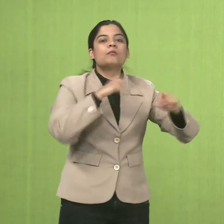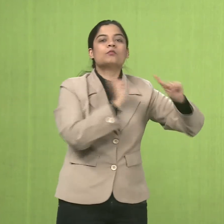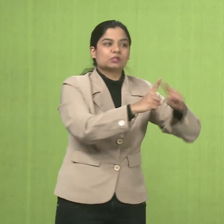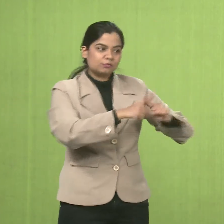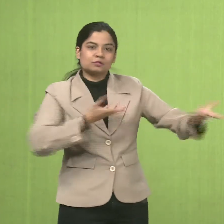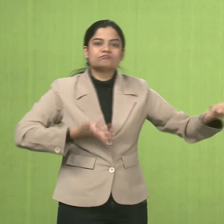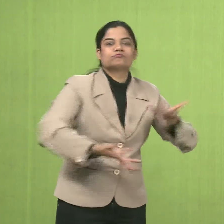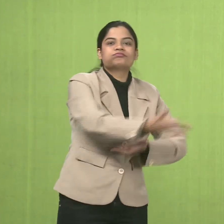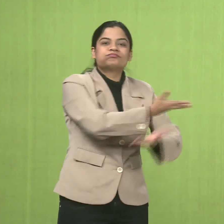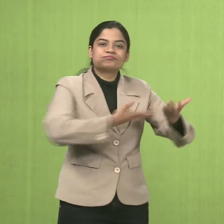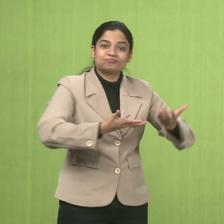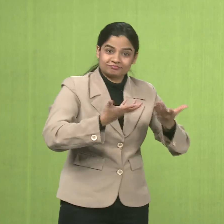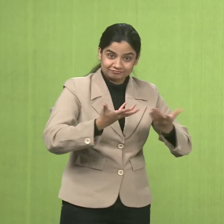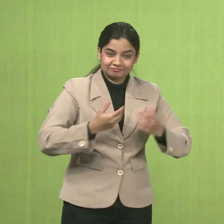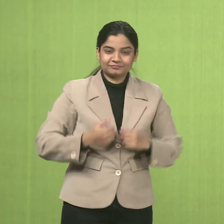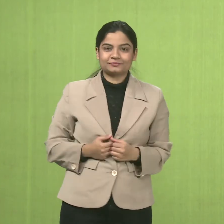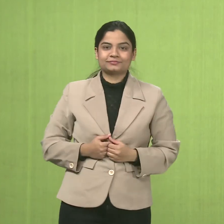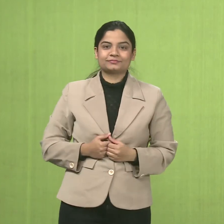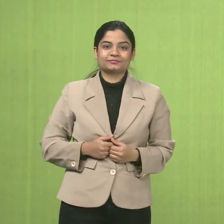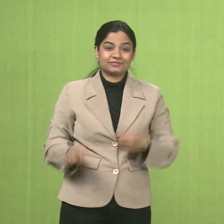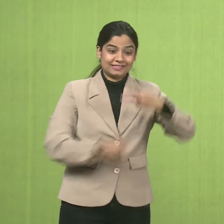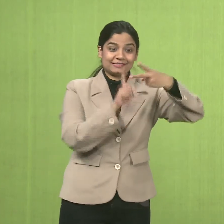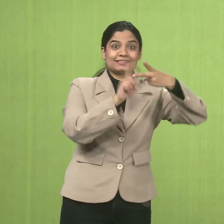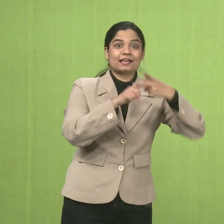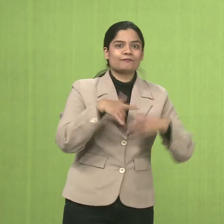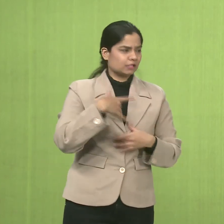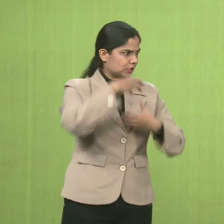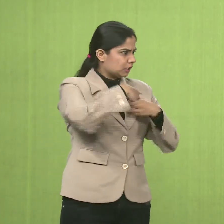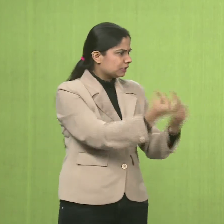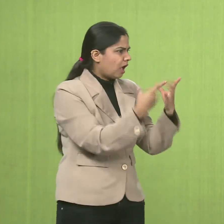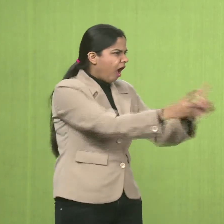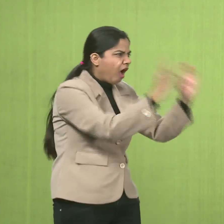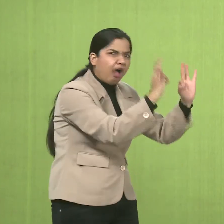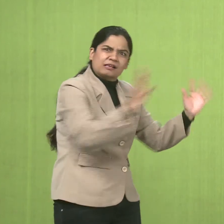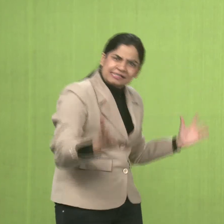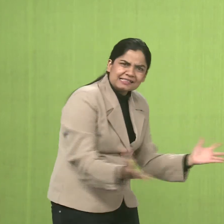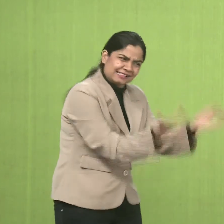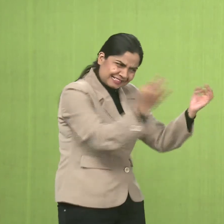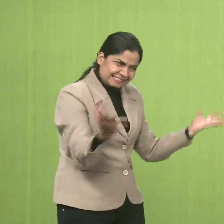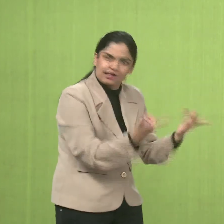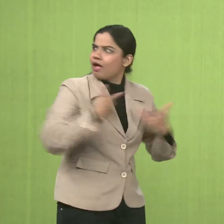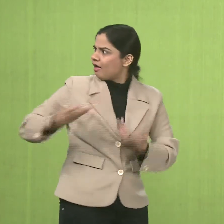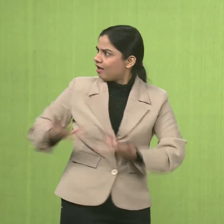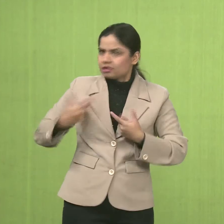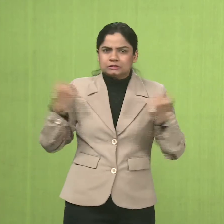getting better. So that is positive peer influence. Second is encouraging each other to learn new